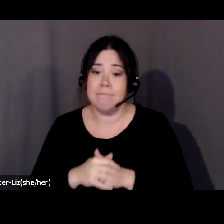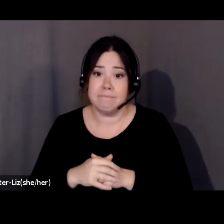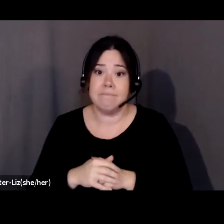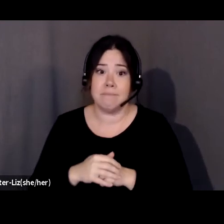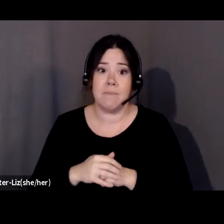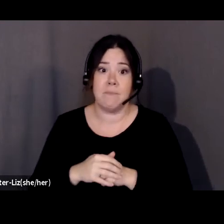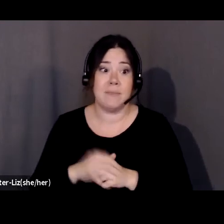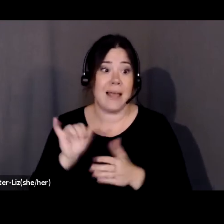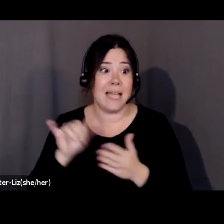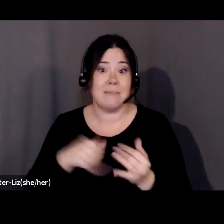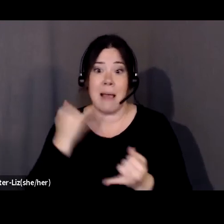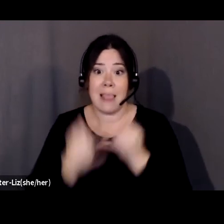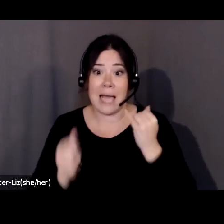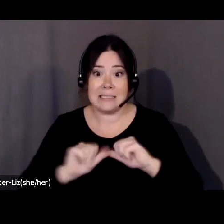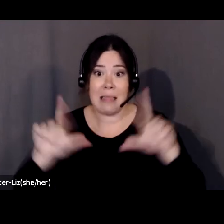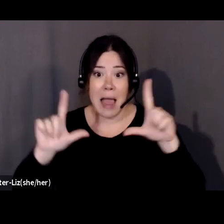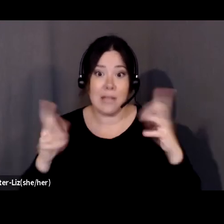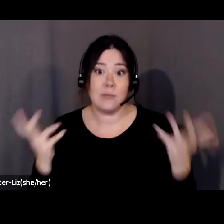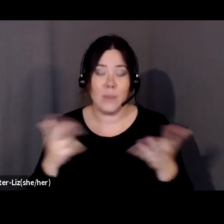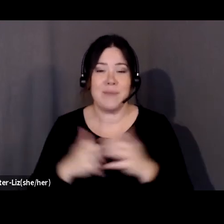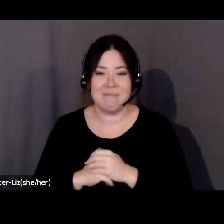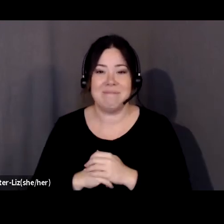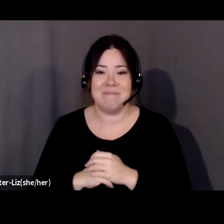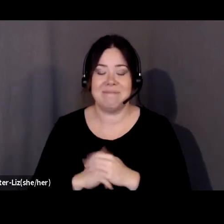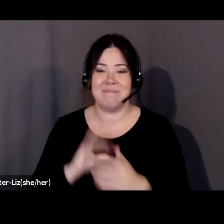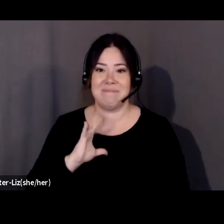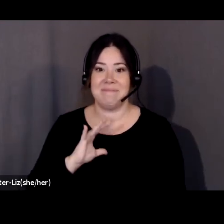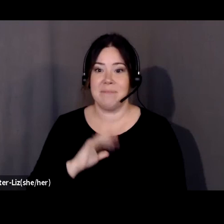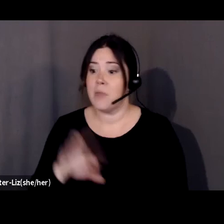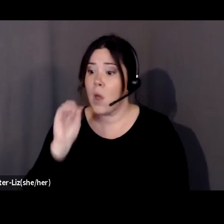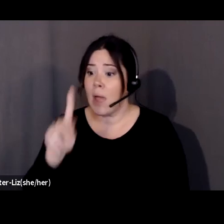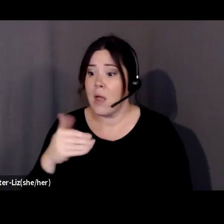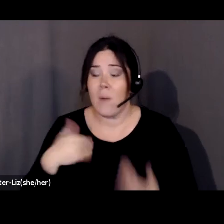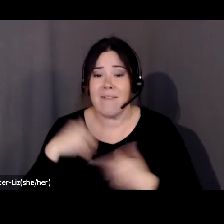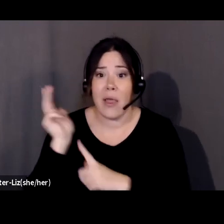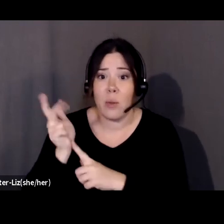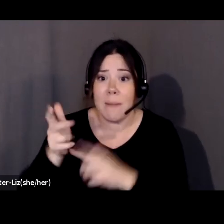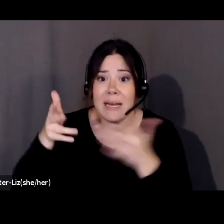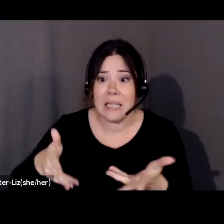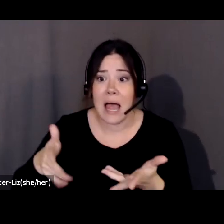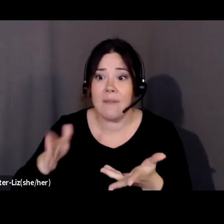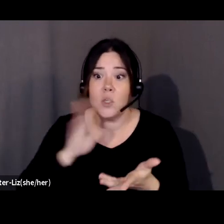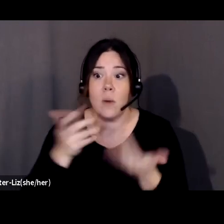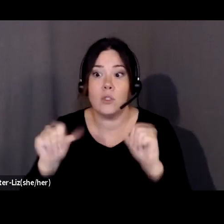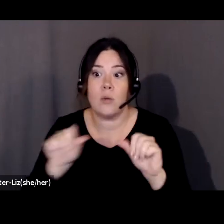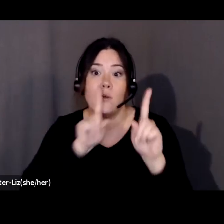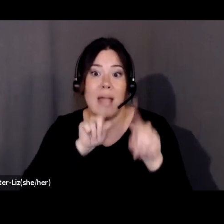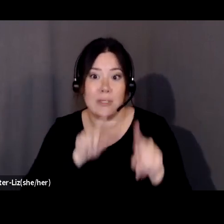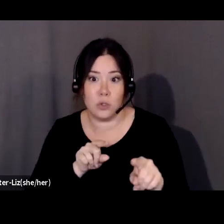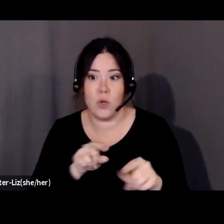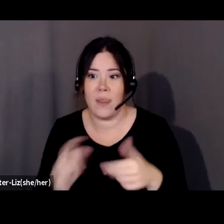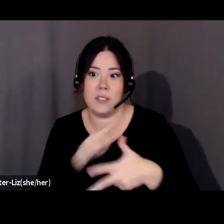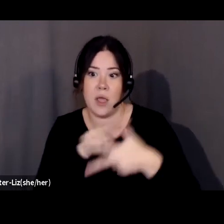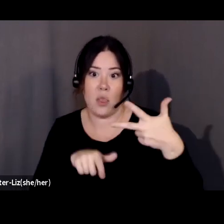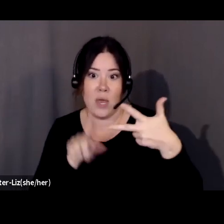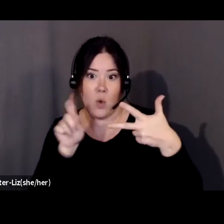And that is my last slide. So yeah. Okay, Leo, we have about 3 minutes left, so we'll get through as many. There's 3 questions it